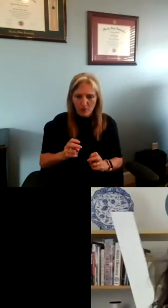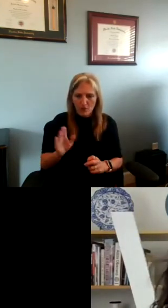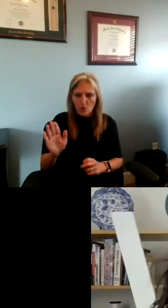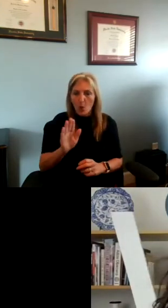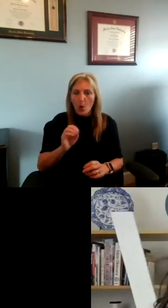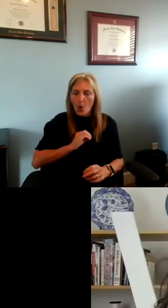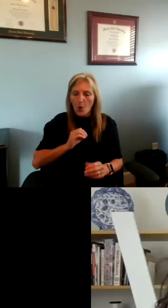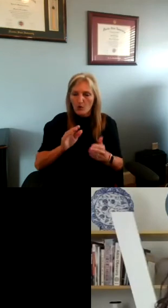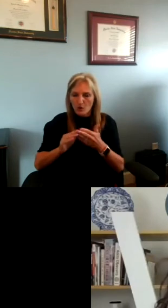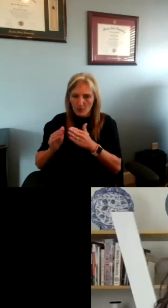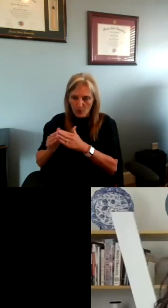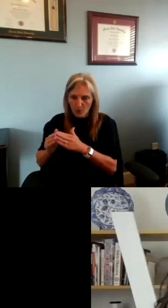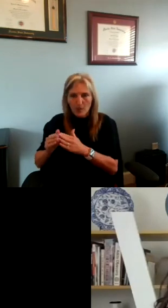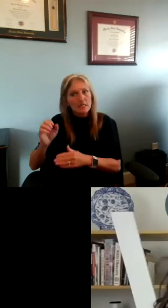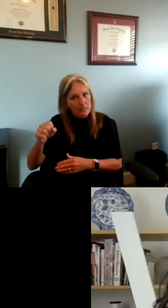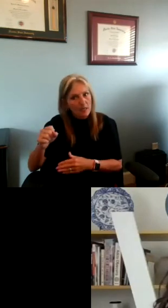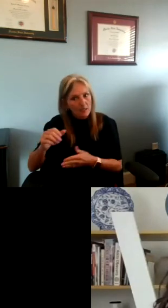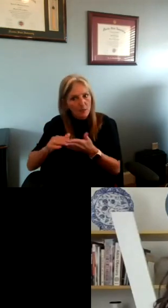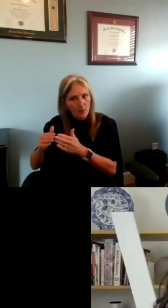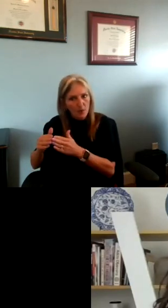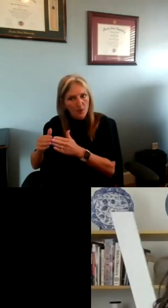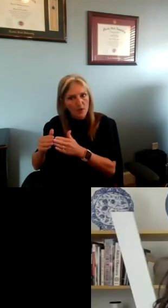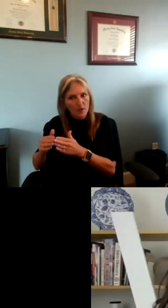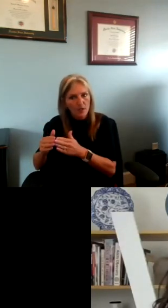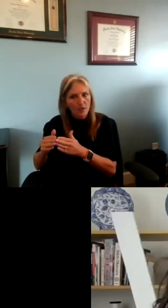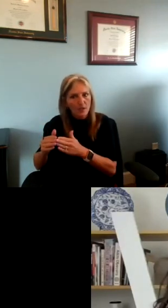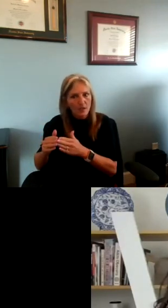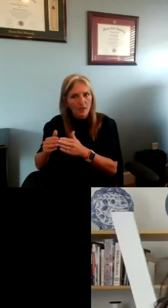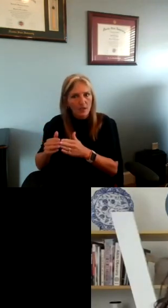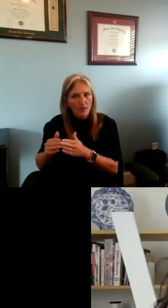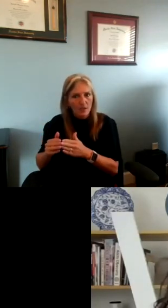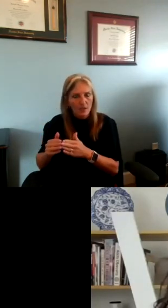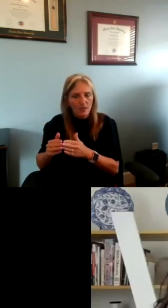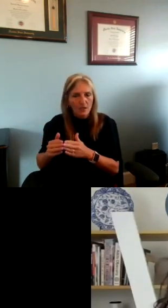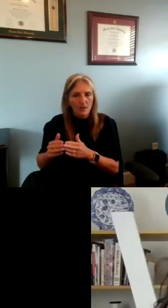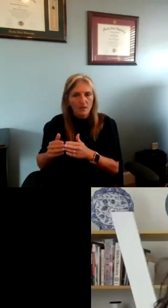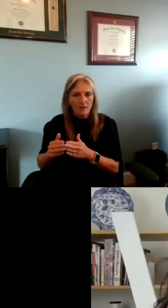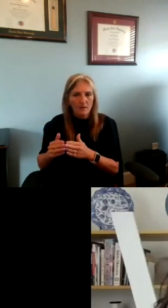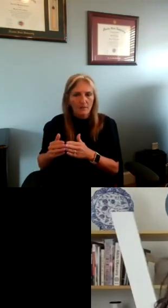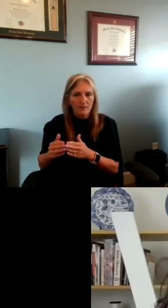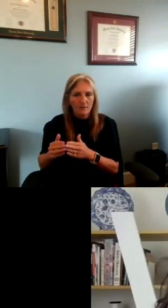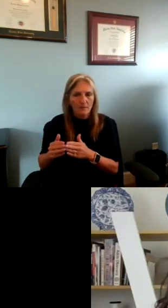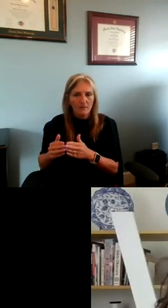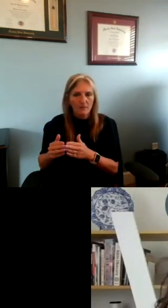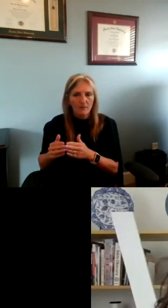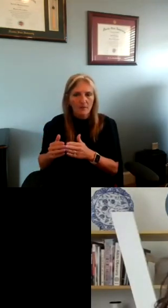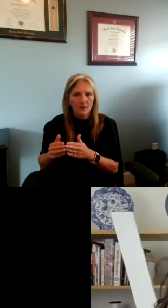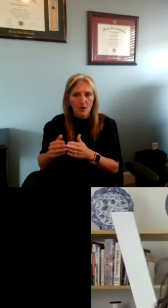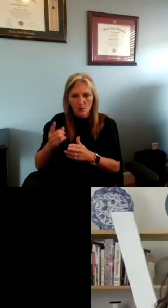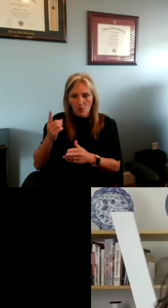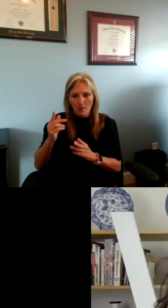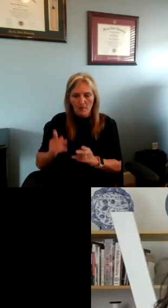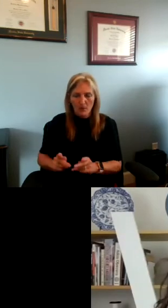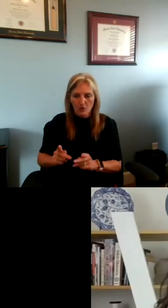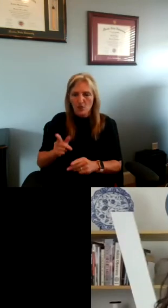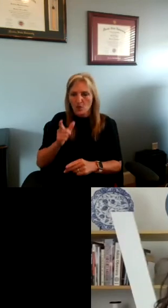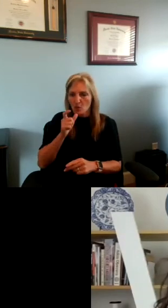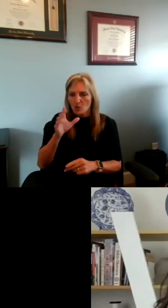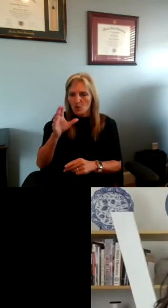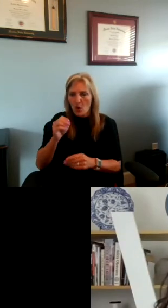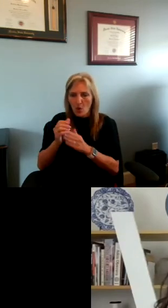community. Bruce Western, who is co-leader of the Justice